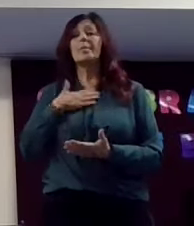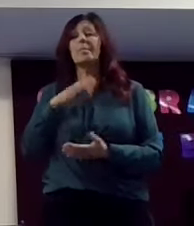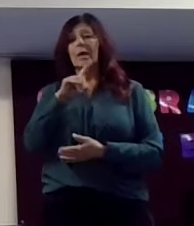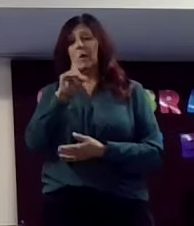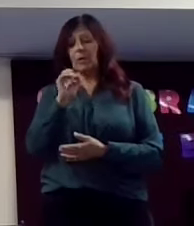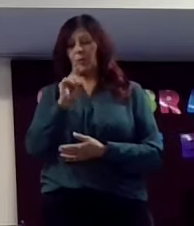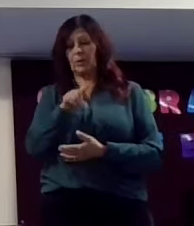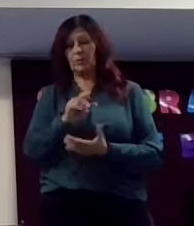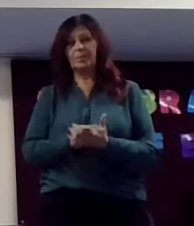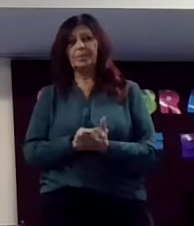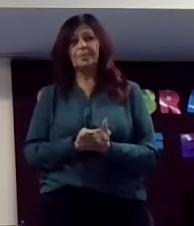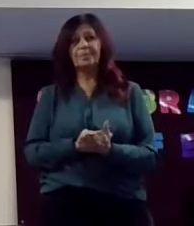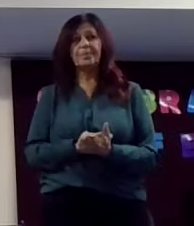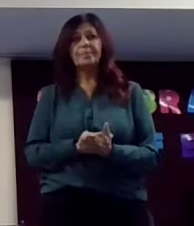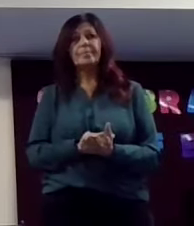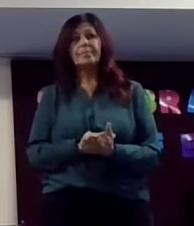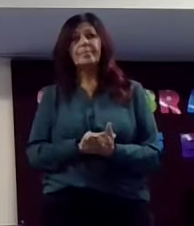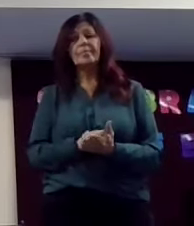question is this: